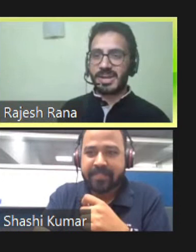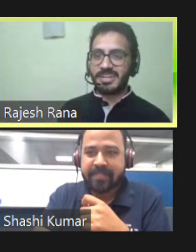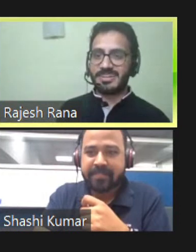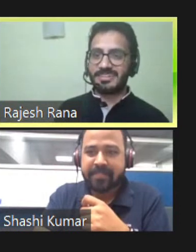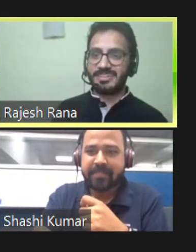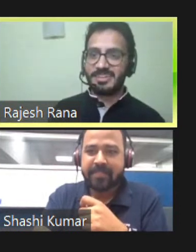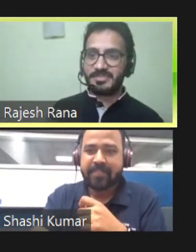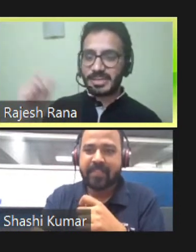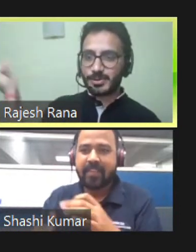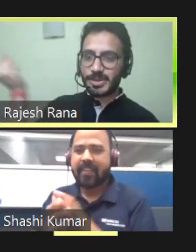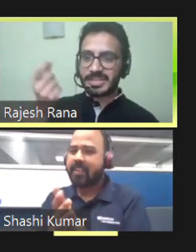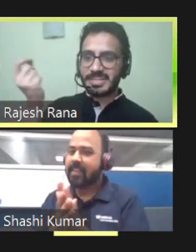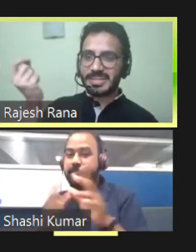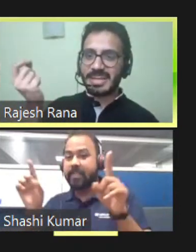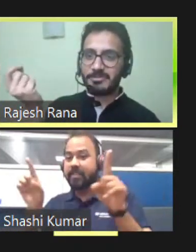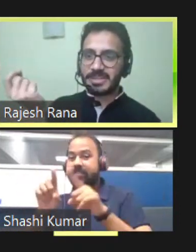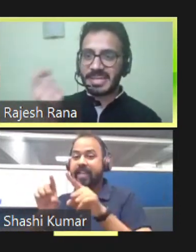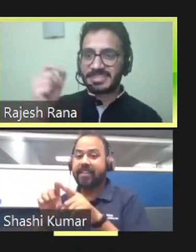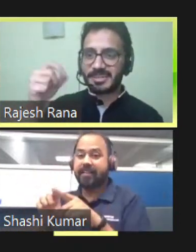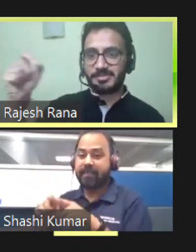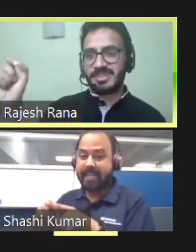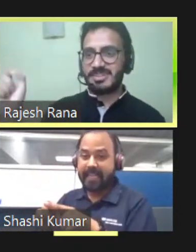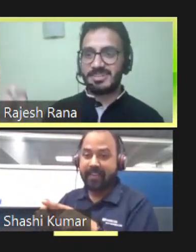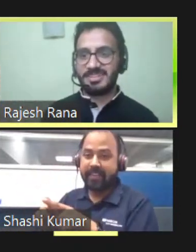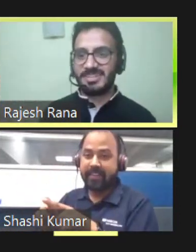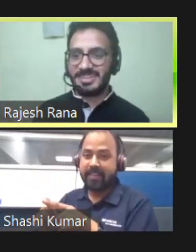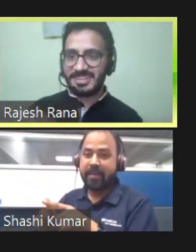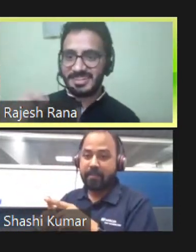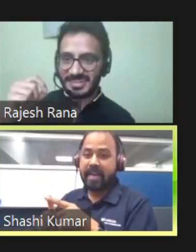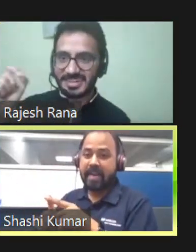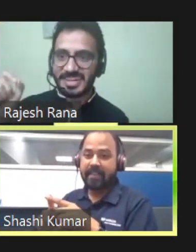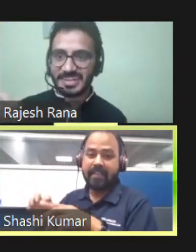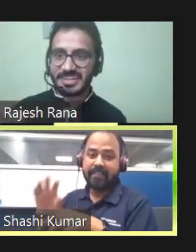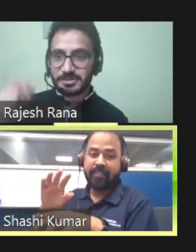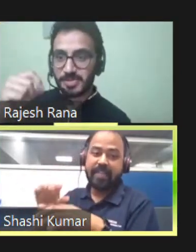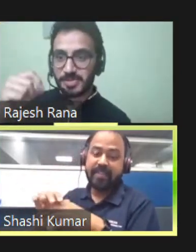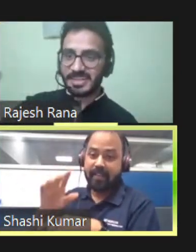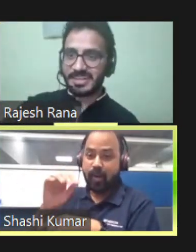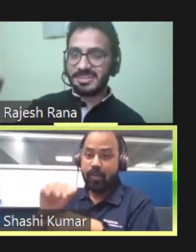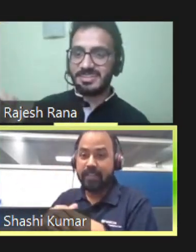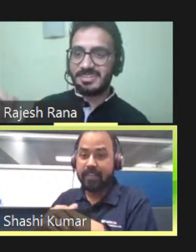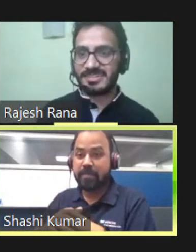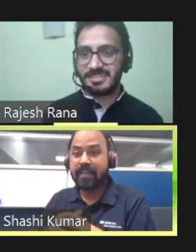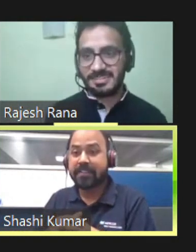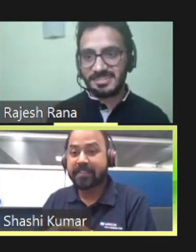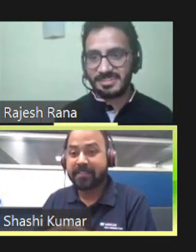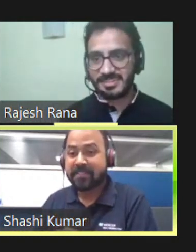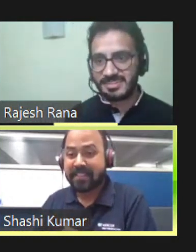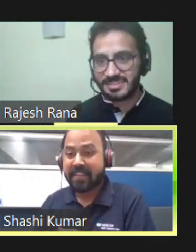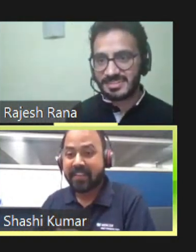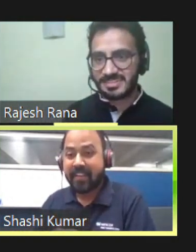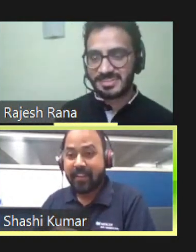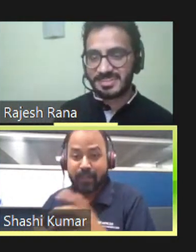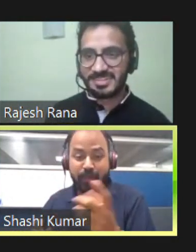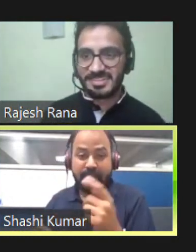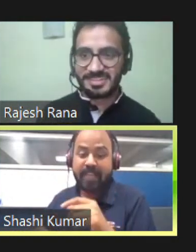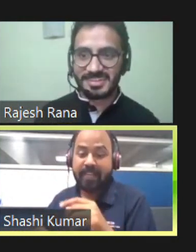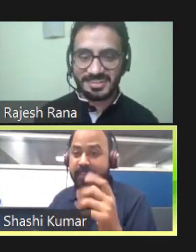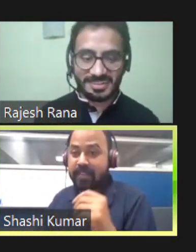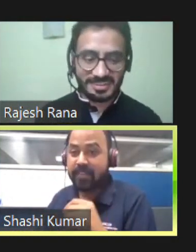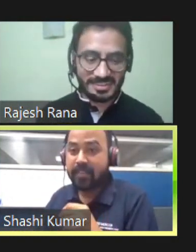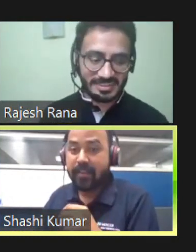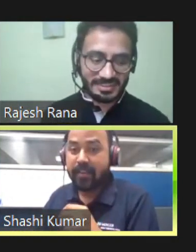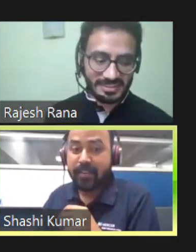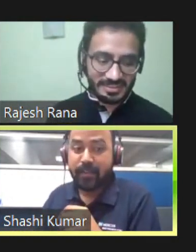is required here. You can quickly grab with the example. Right. It's a practical. Yeah. So you can get